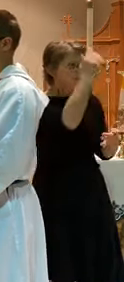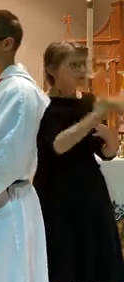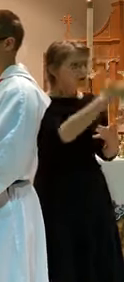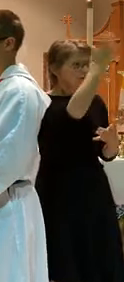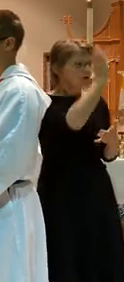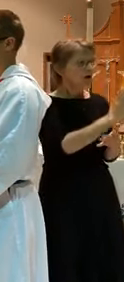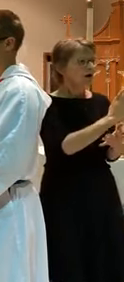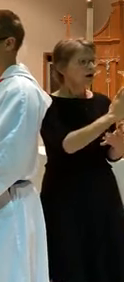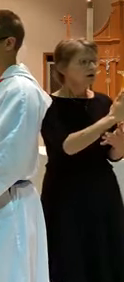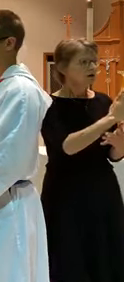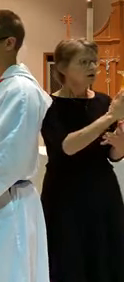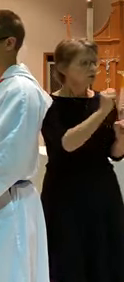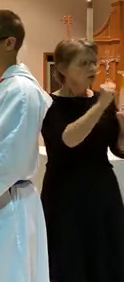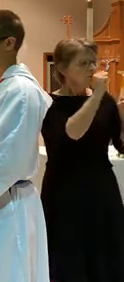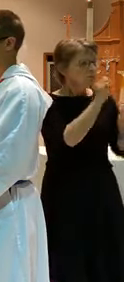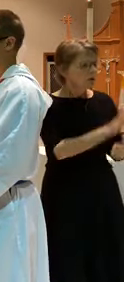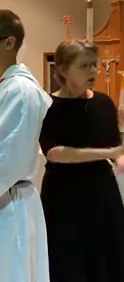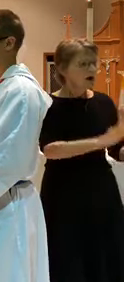Lord.